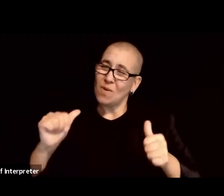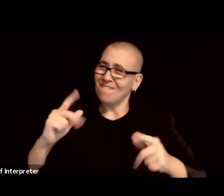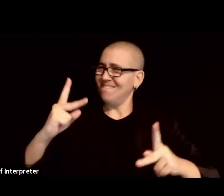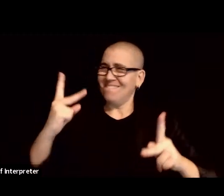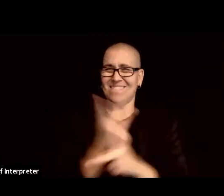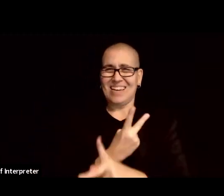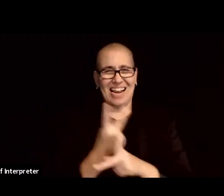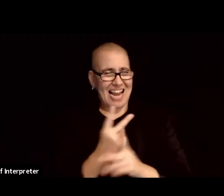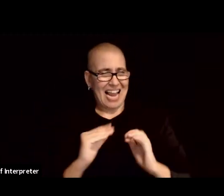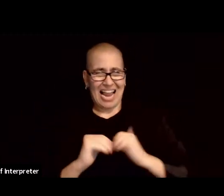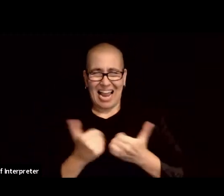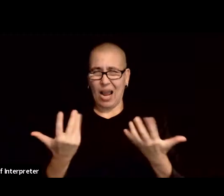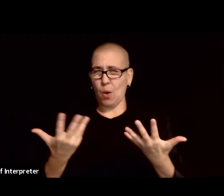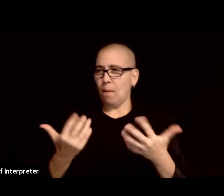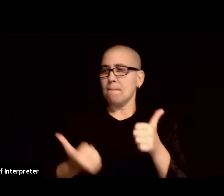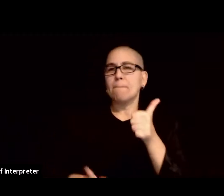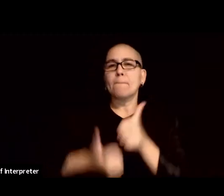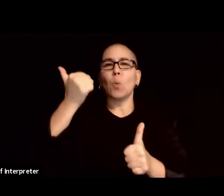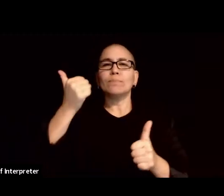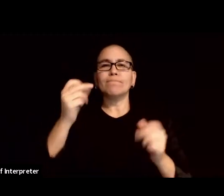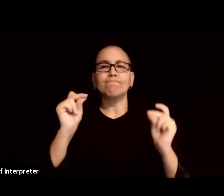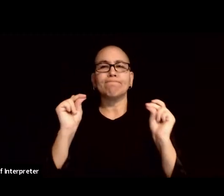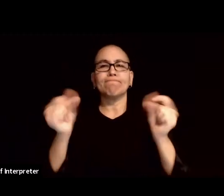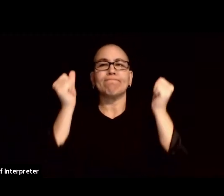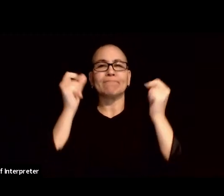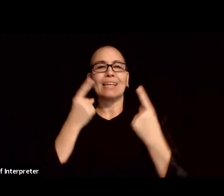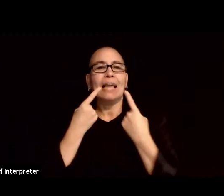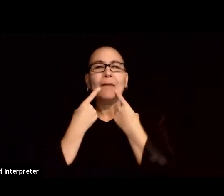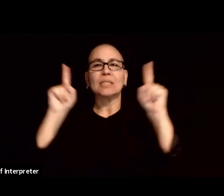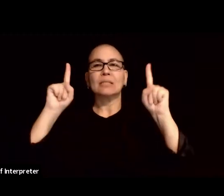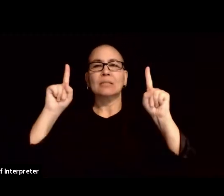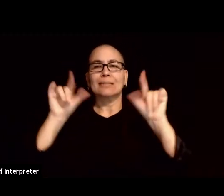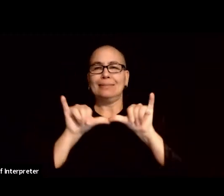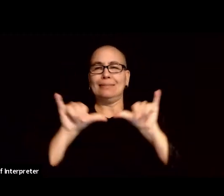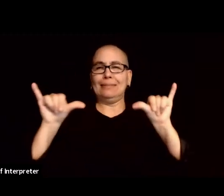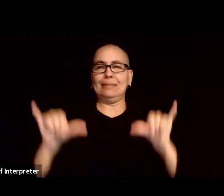get the data we need, but to ensure that we're doing the appropriate public health follow-up.